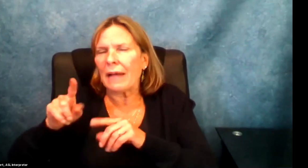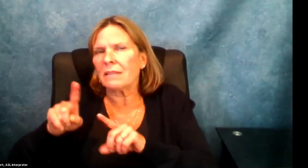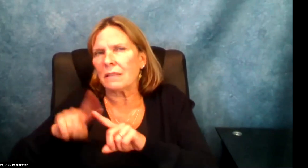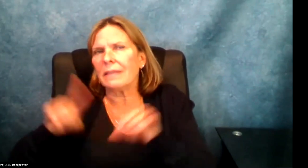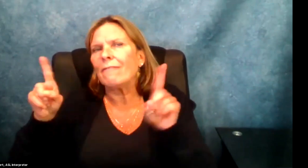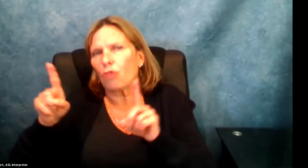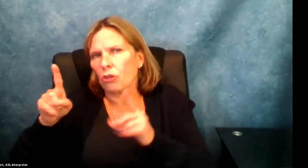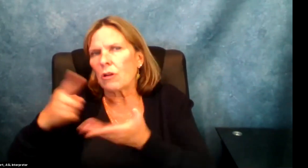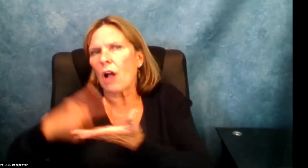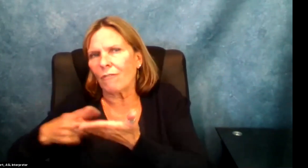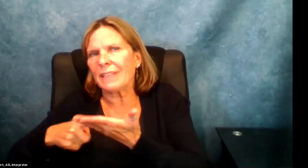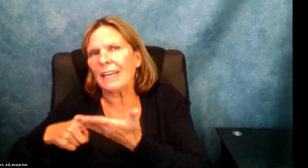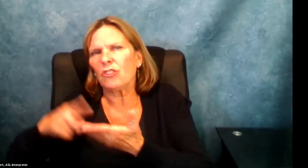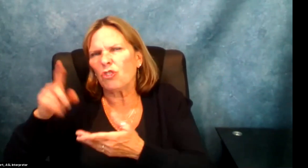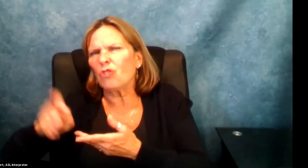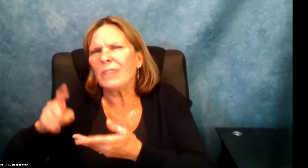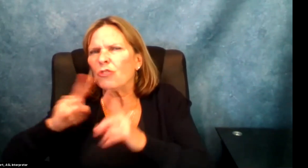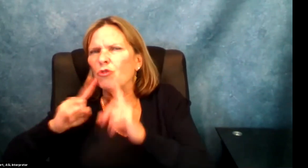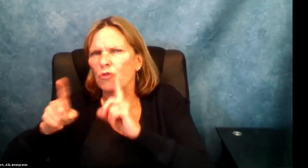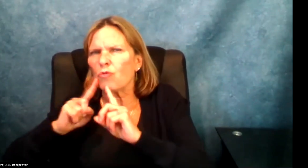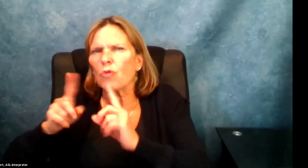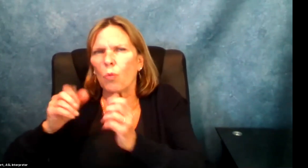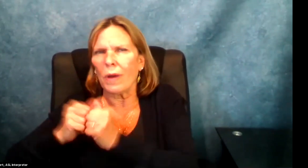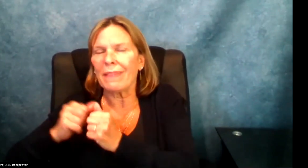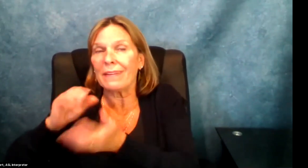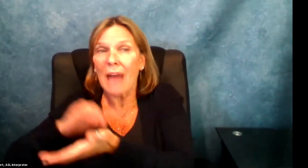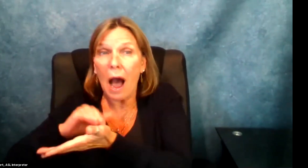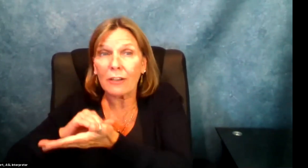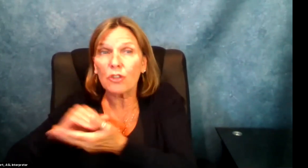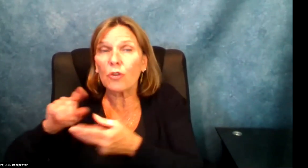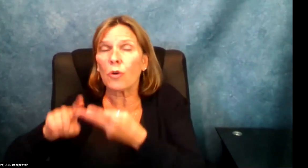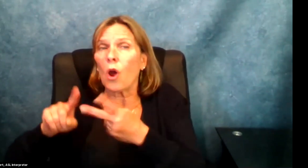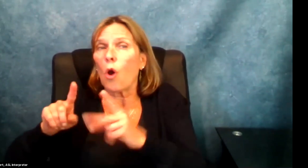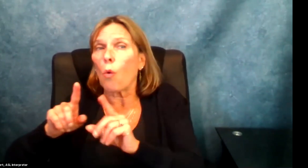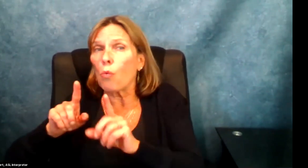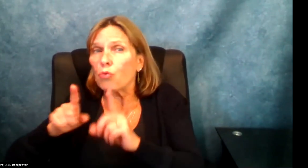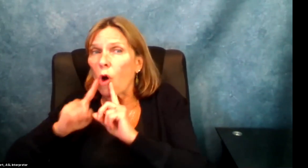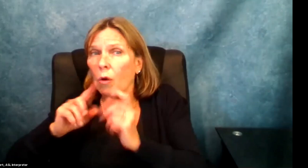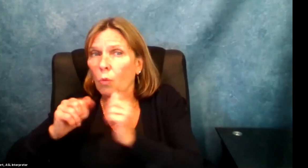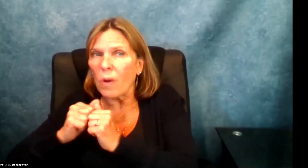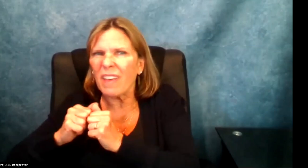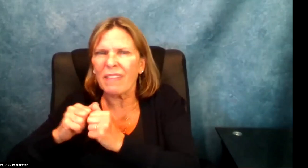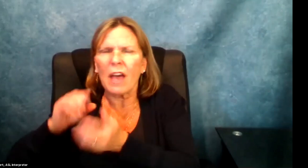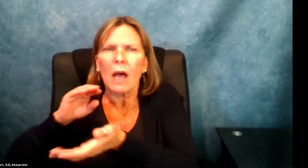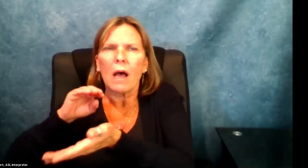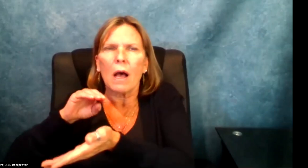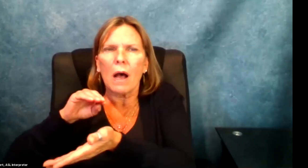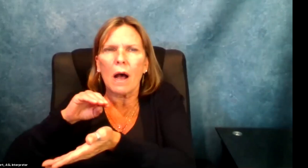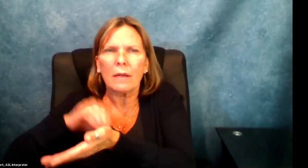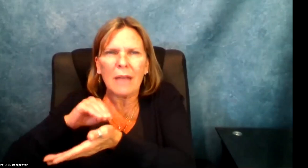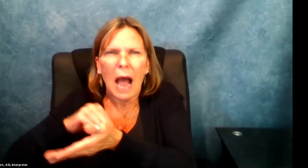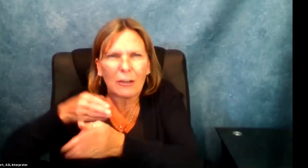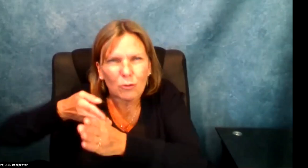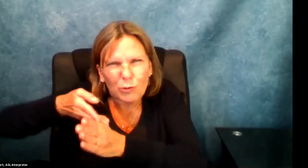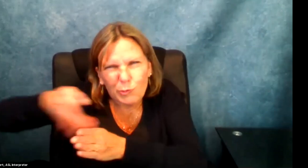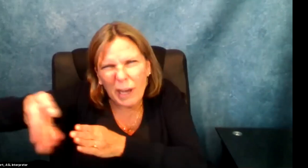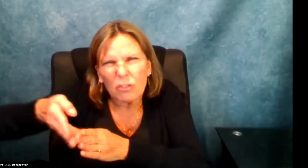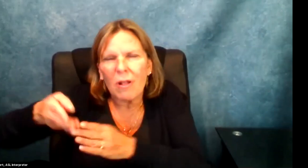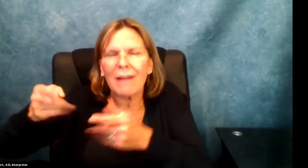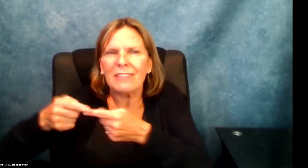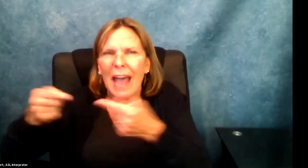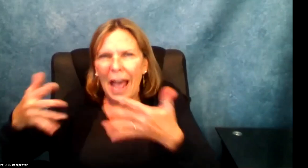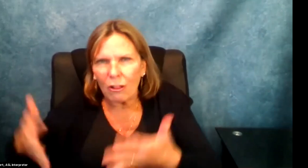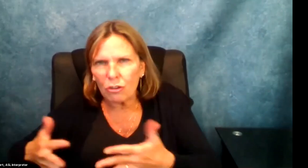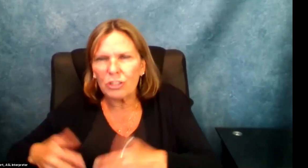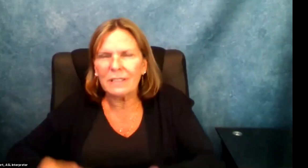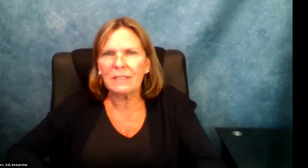with you and talk possibly with an allergist. And then if you've had an allergic reaction to a COVID vaccine, which I'm not